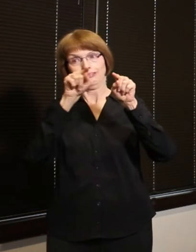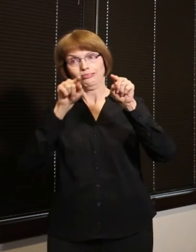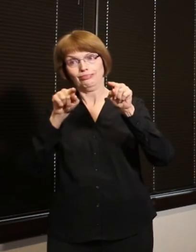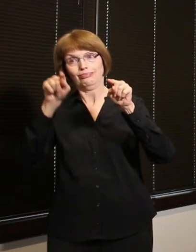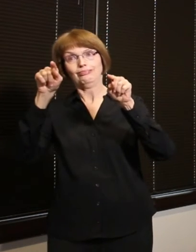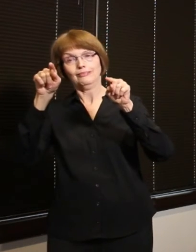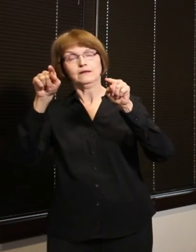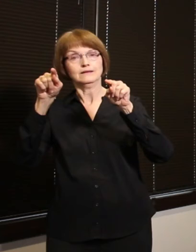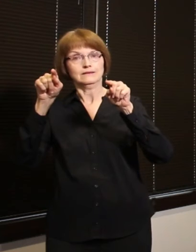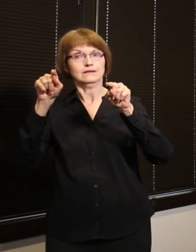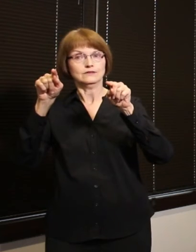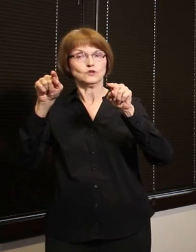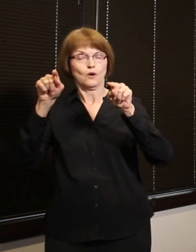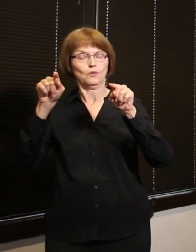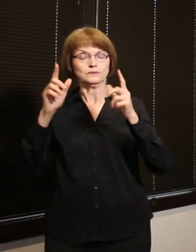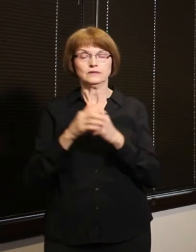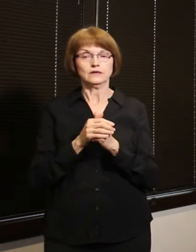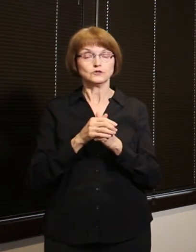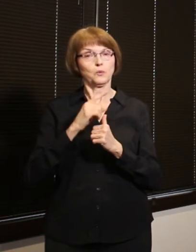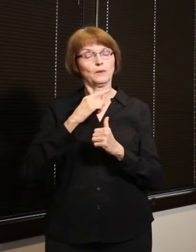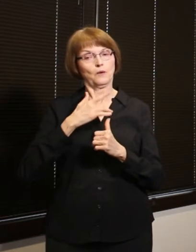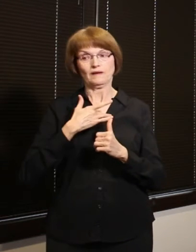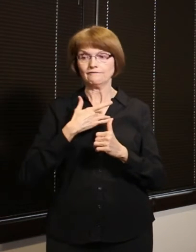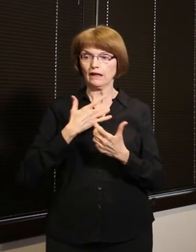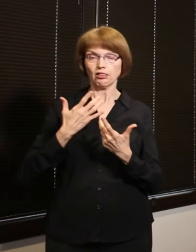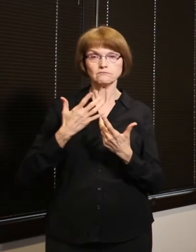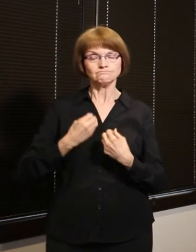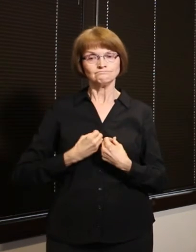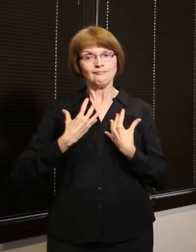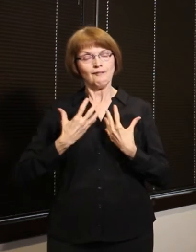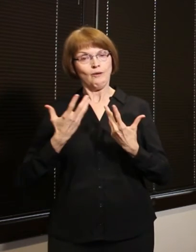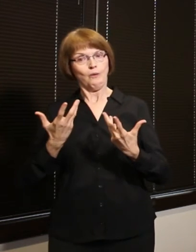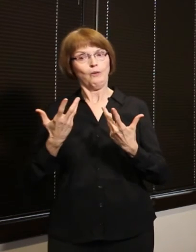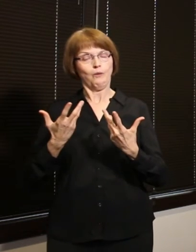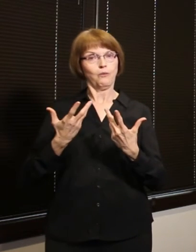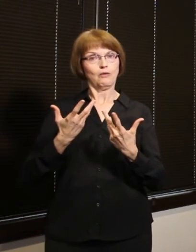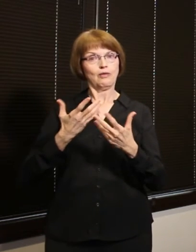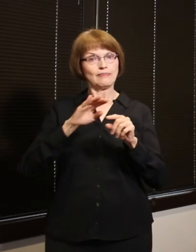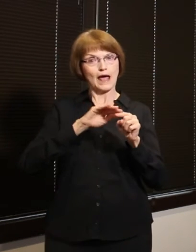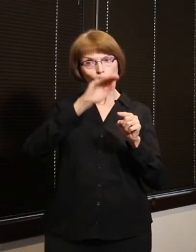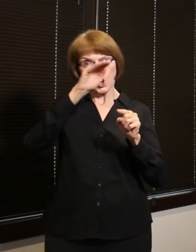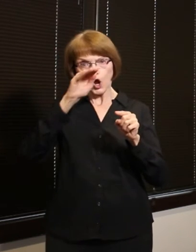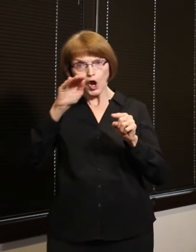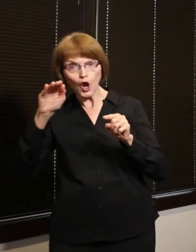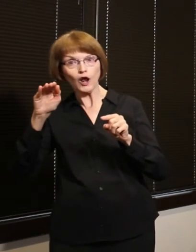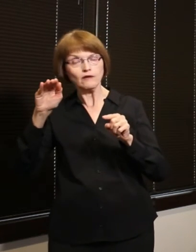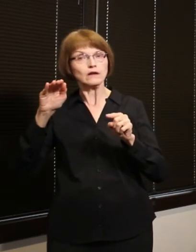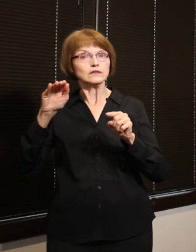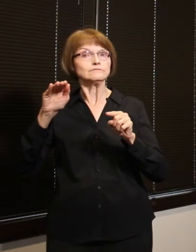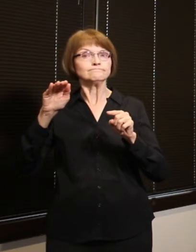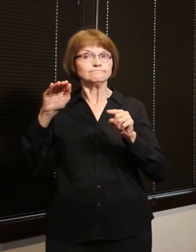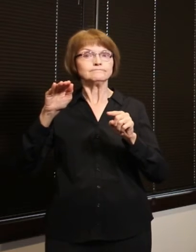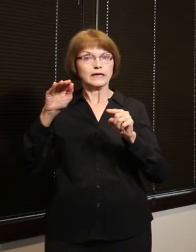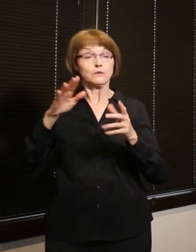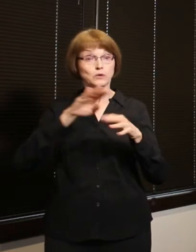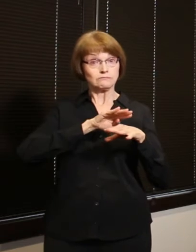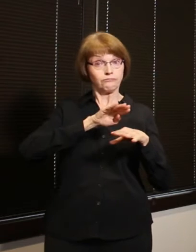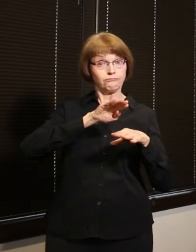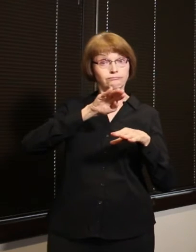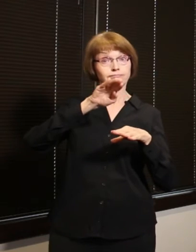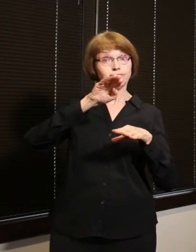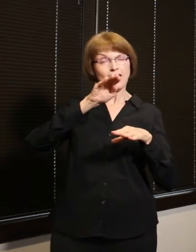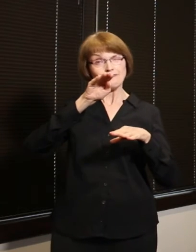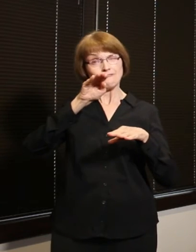5th. So we're encouraged by the data, though, because as you can see on the curve, it was coming up and then it sort